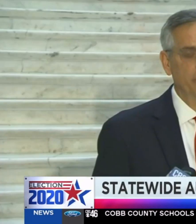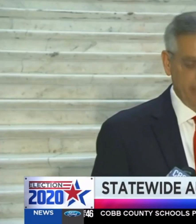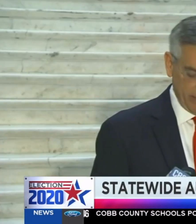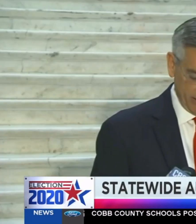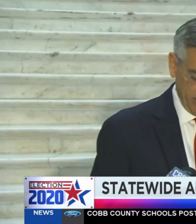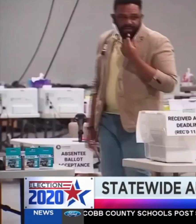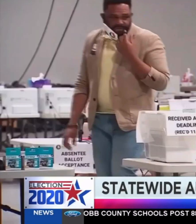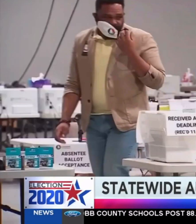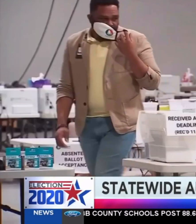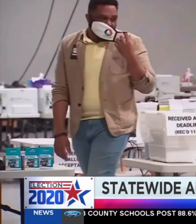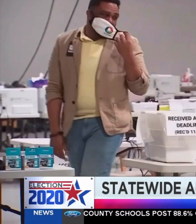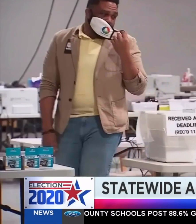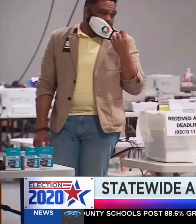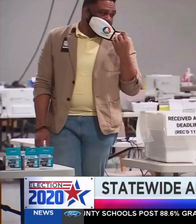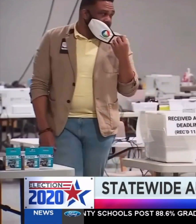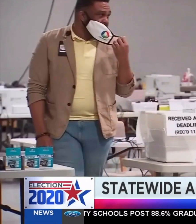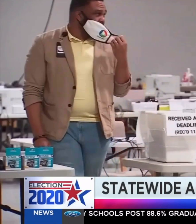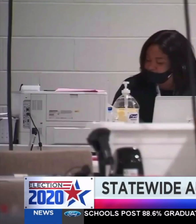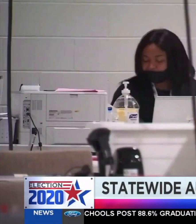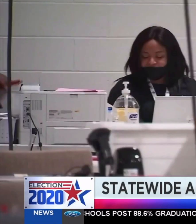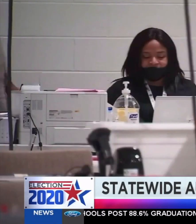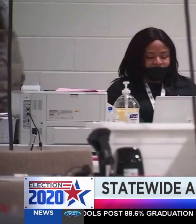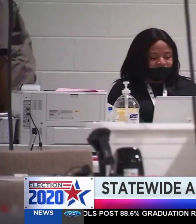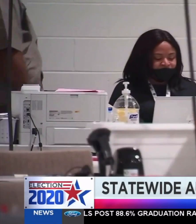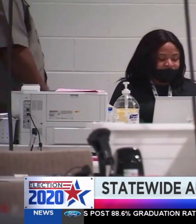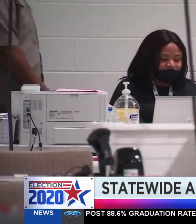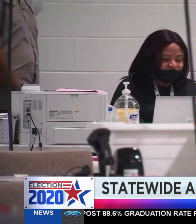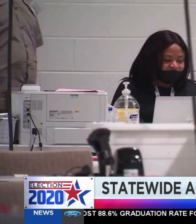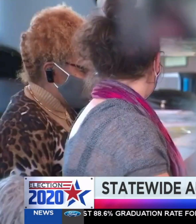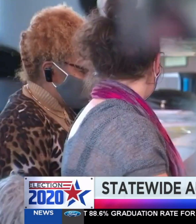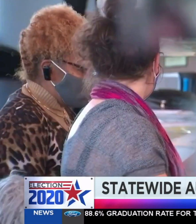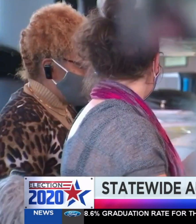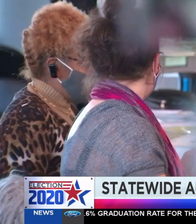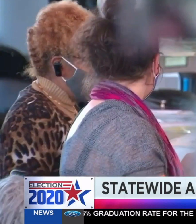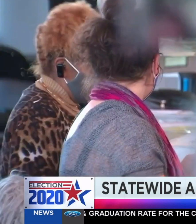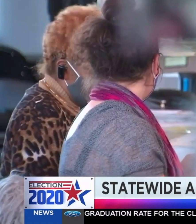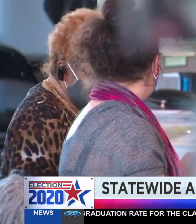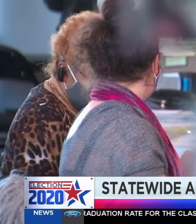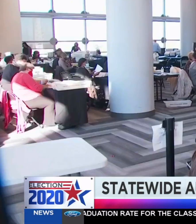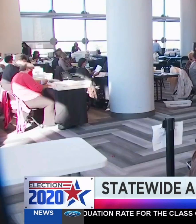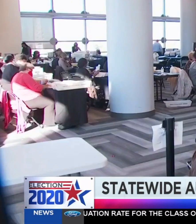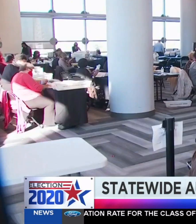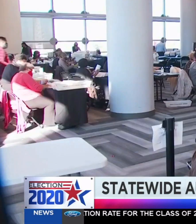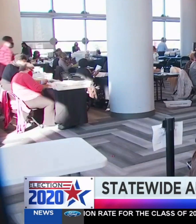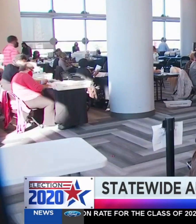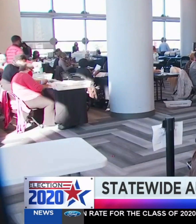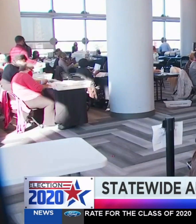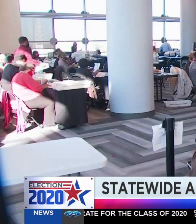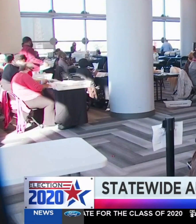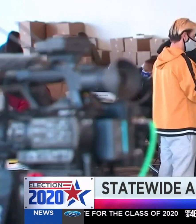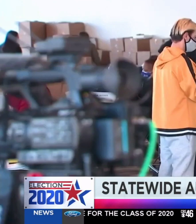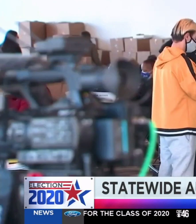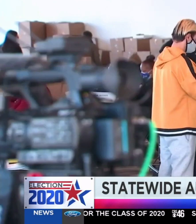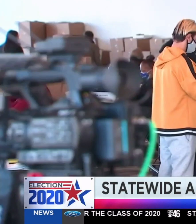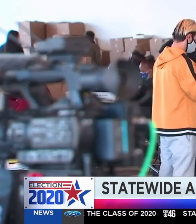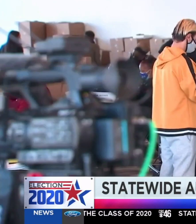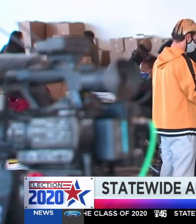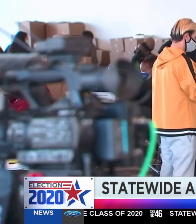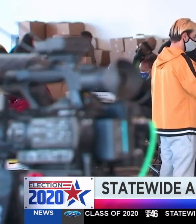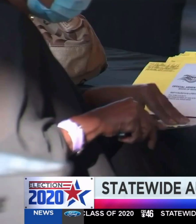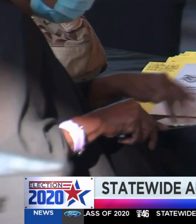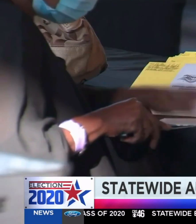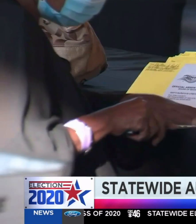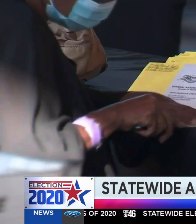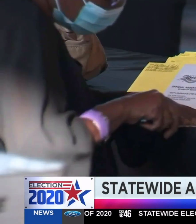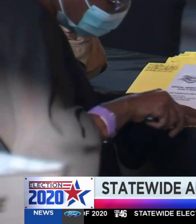to investigate fraud claims before certifying results. Meanwhile, Raffensperger is about to launch a historic audit of